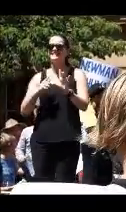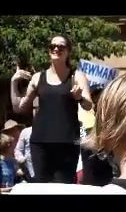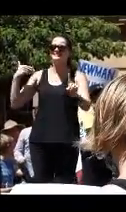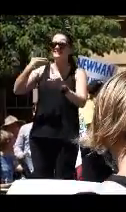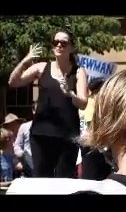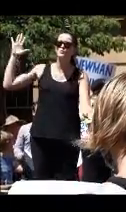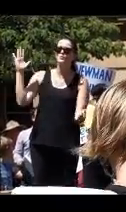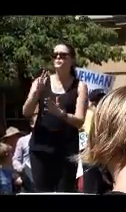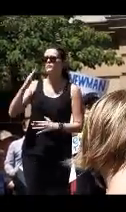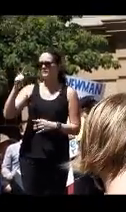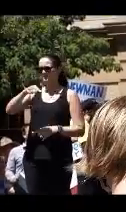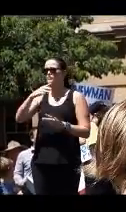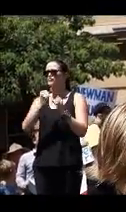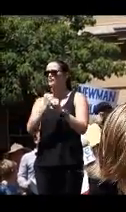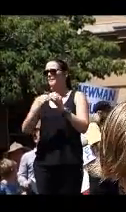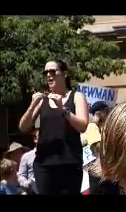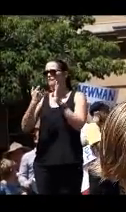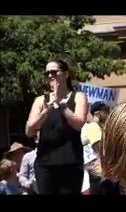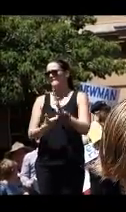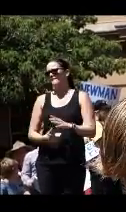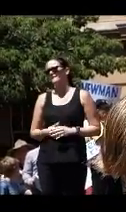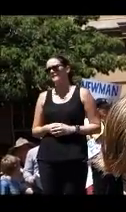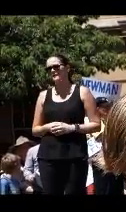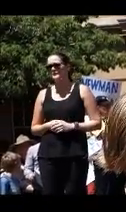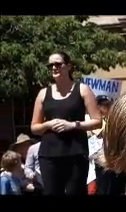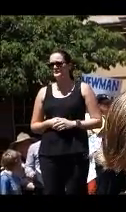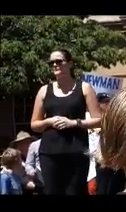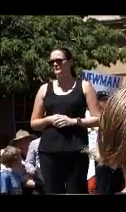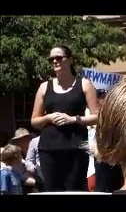on the Great Barrier Reef.